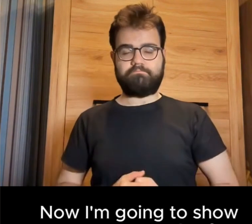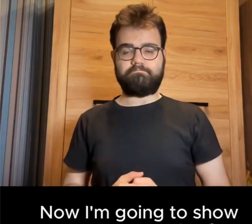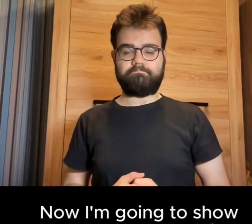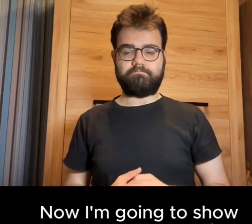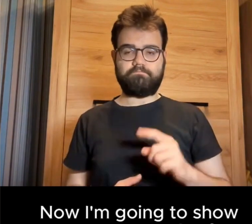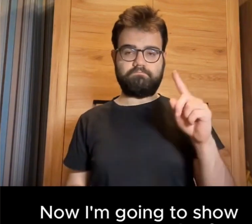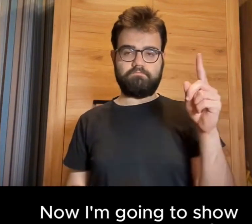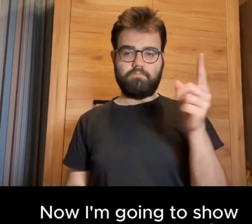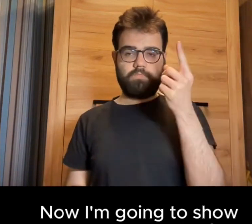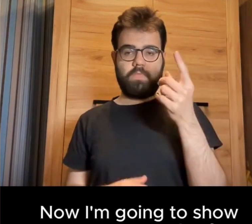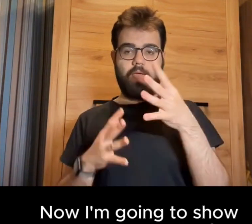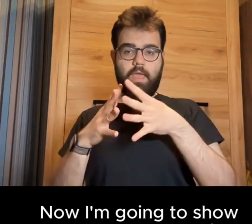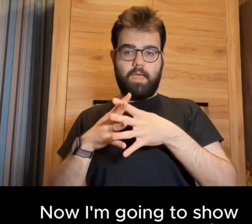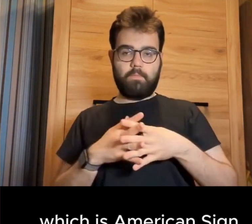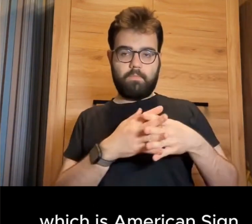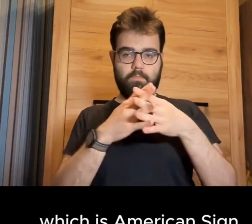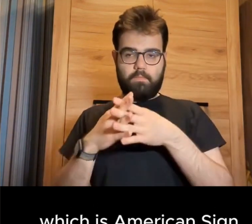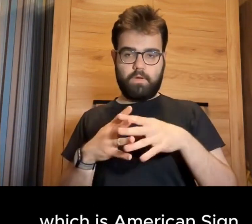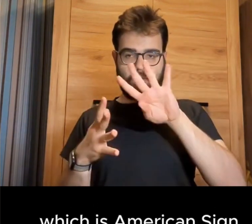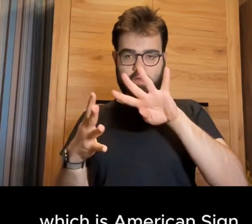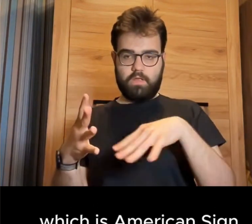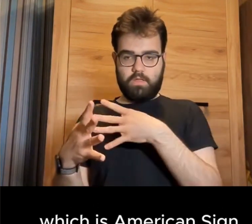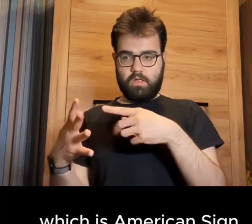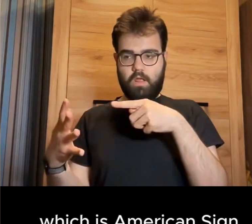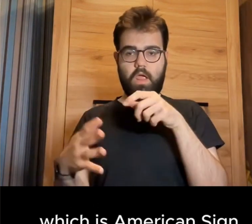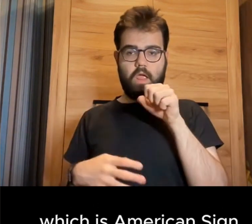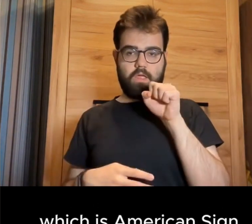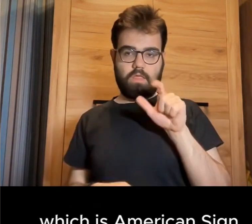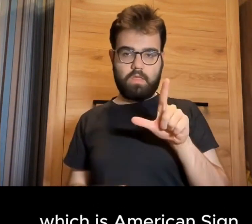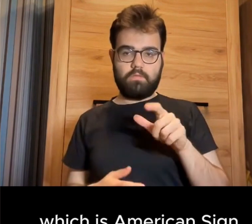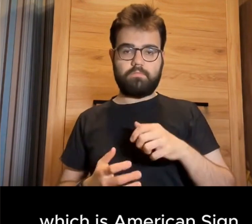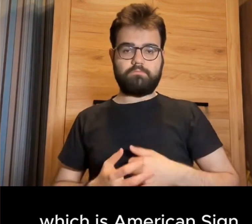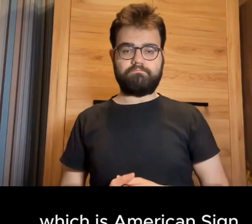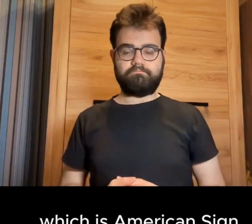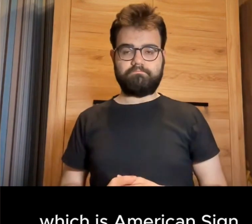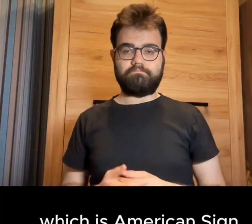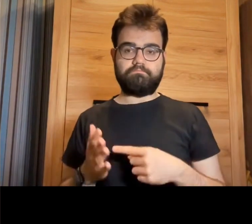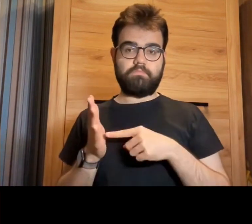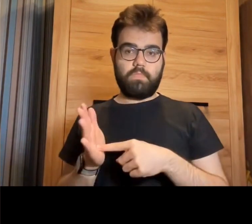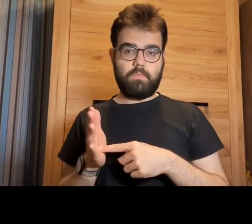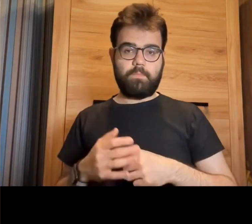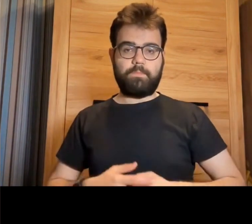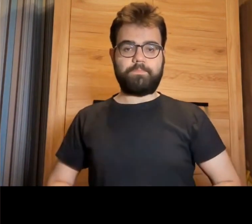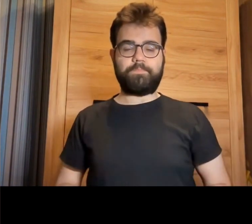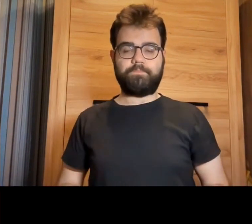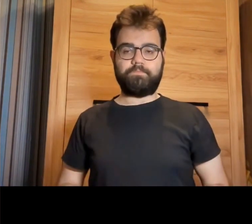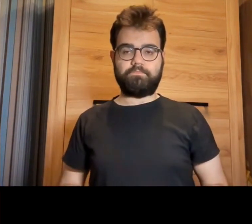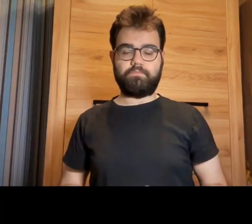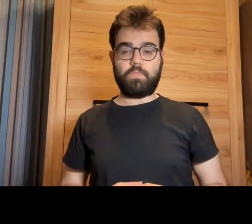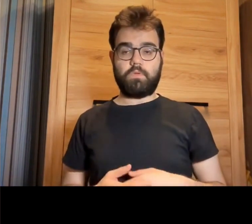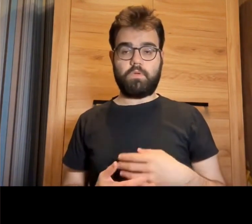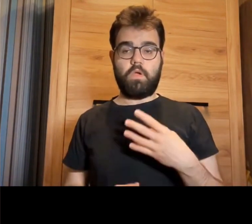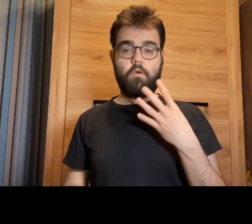Language. The first one is the grammatical one, and it comes now. So,